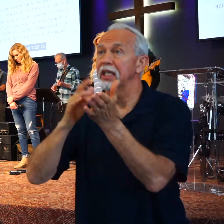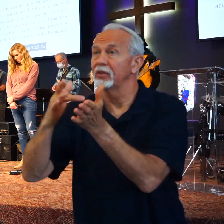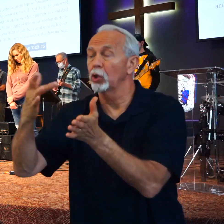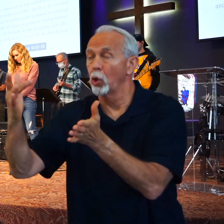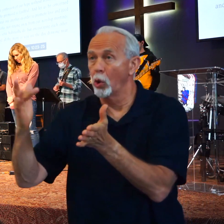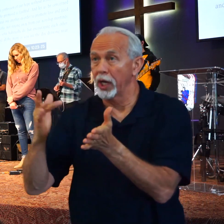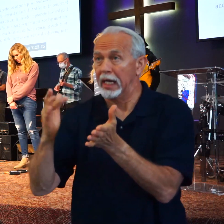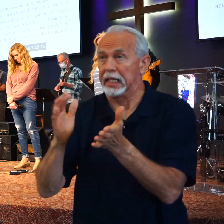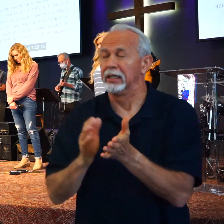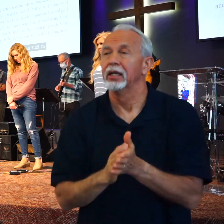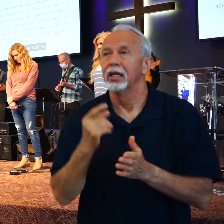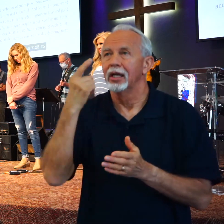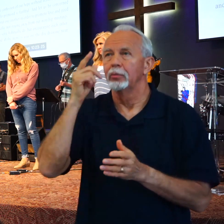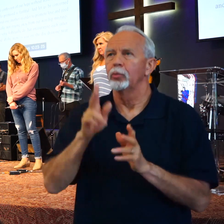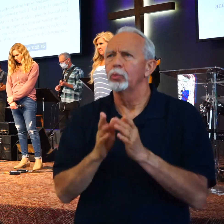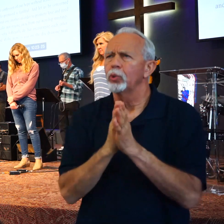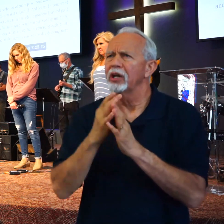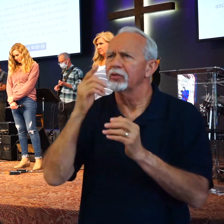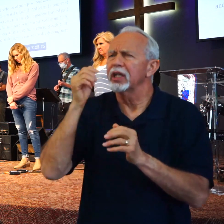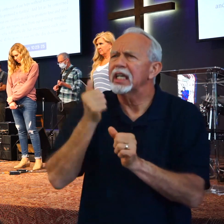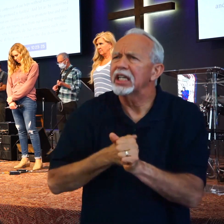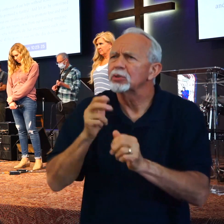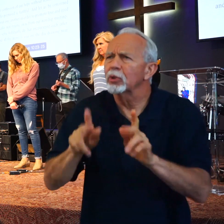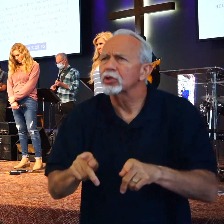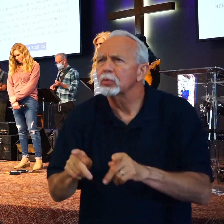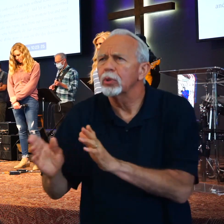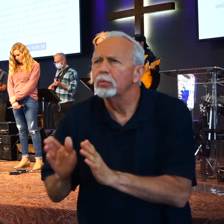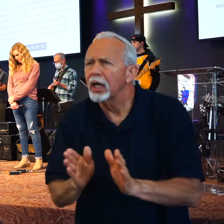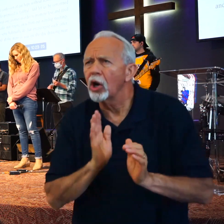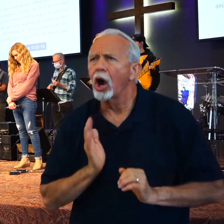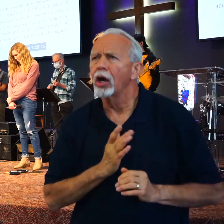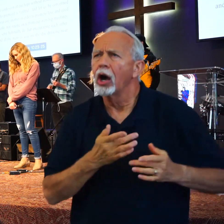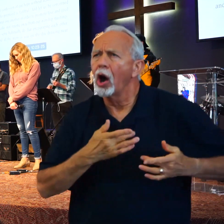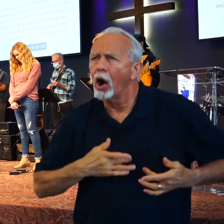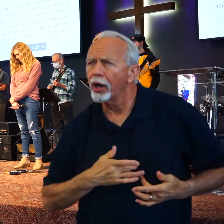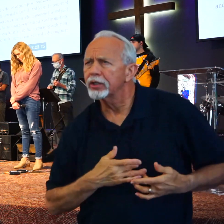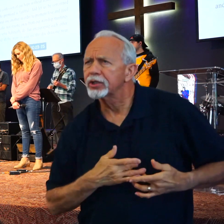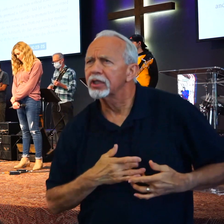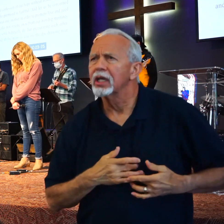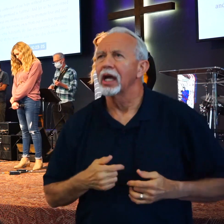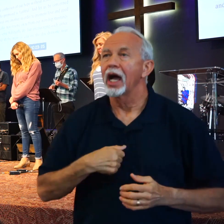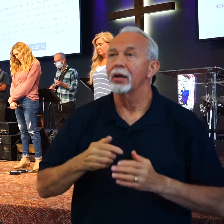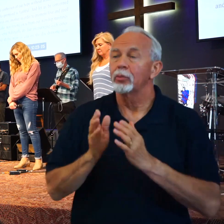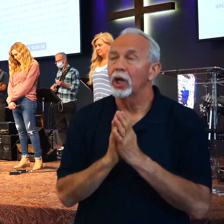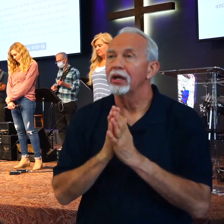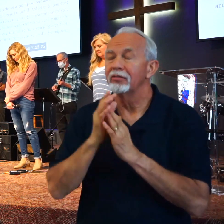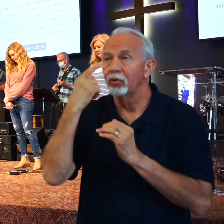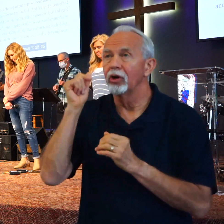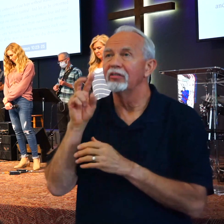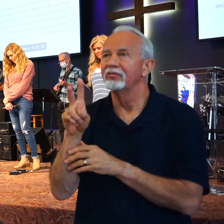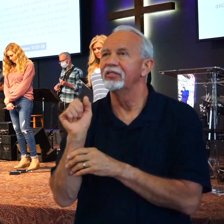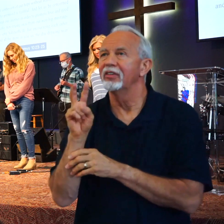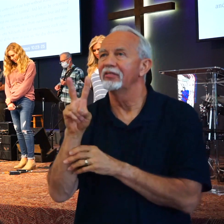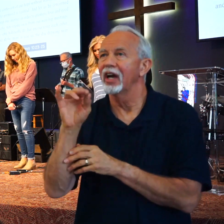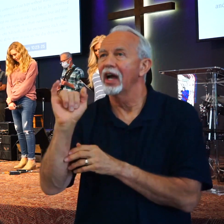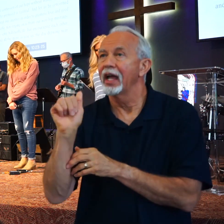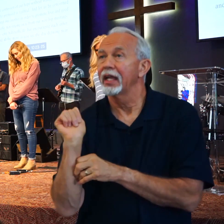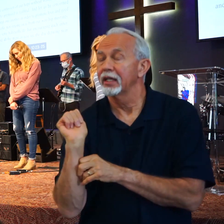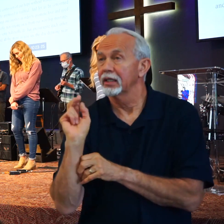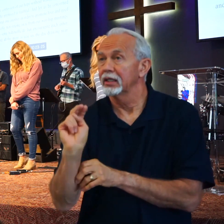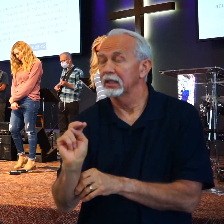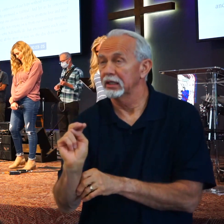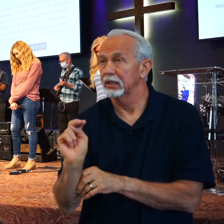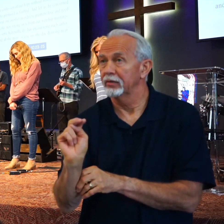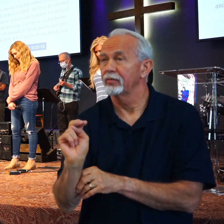today for each person who's here that you'd prepare our hearts. Lord, I pray for Vivian, who a few moments ago I learned